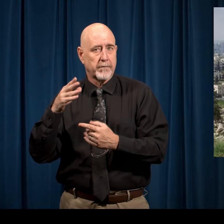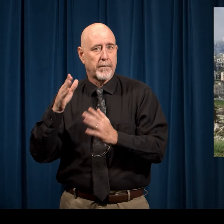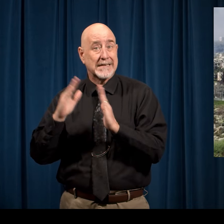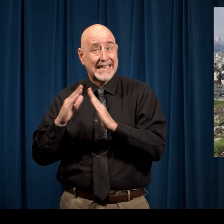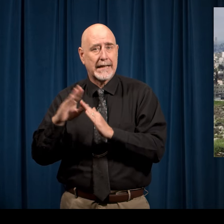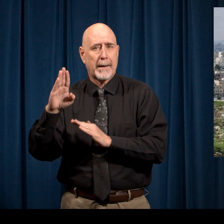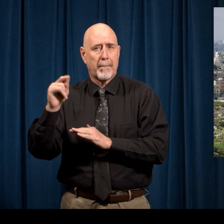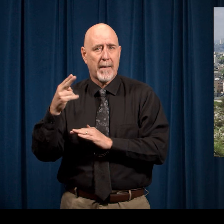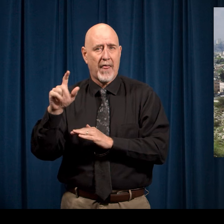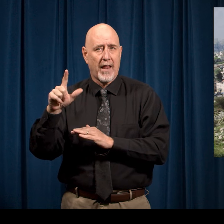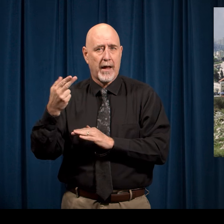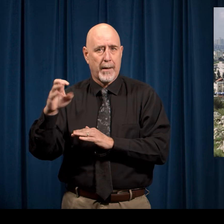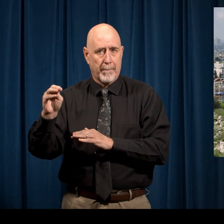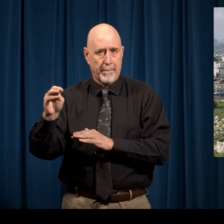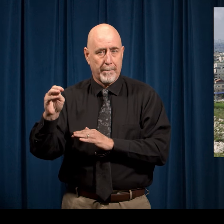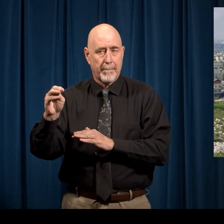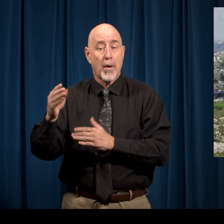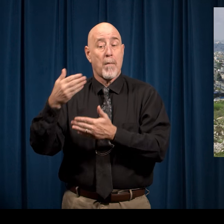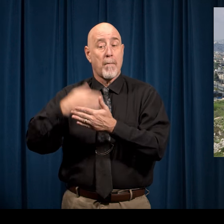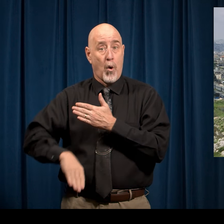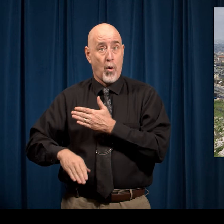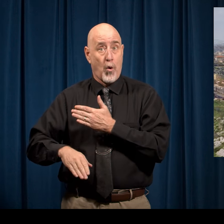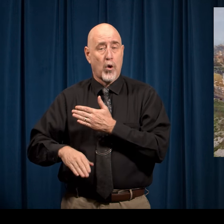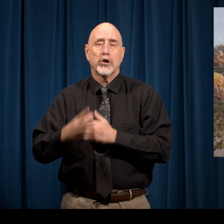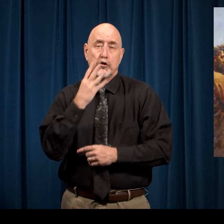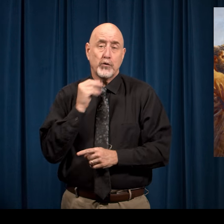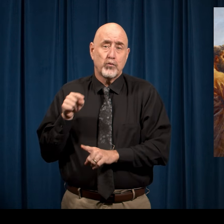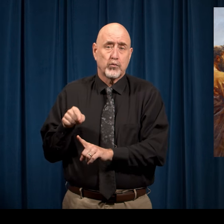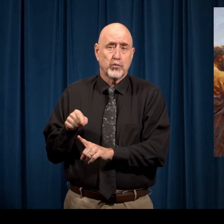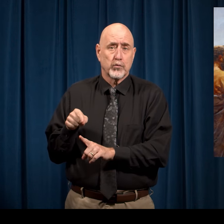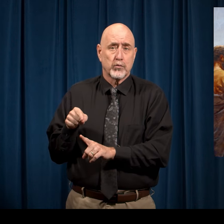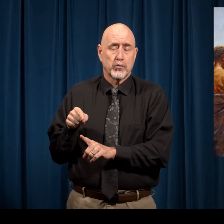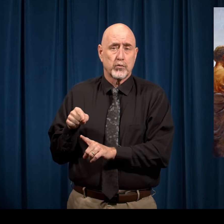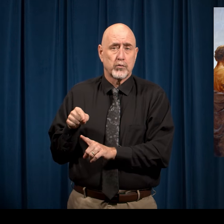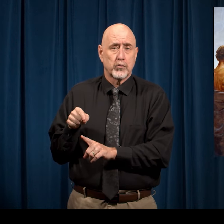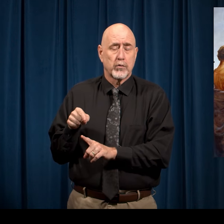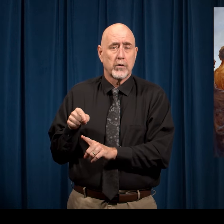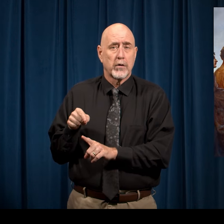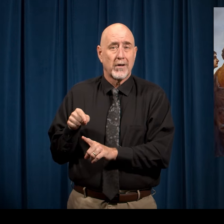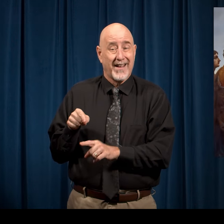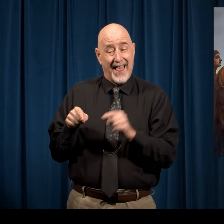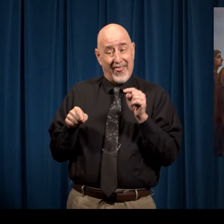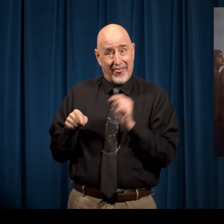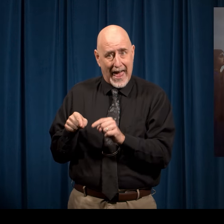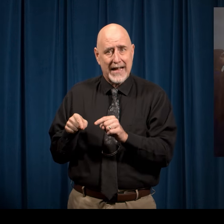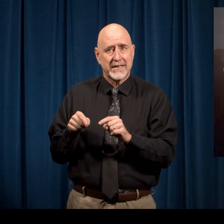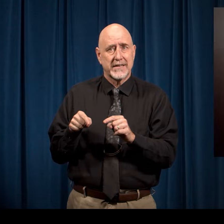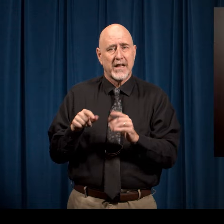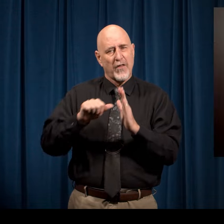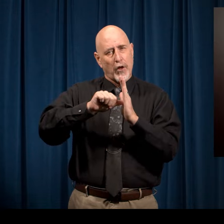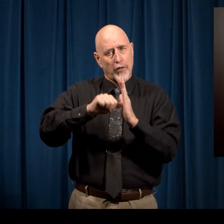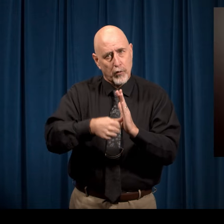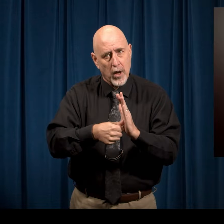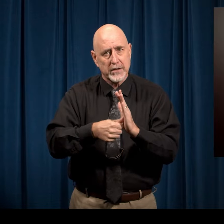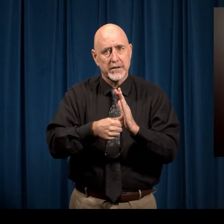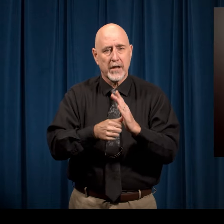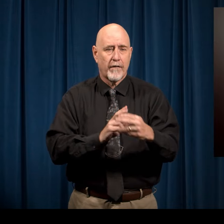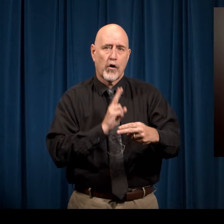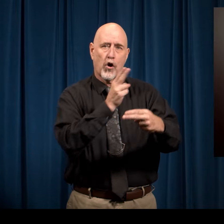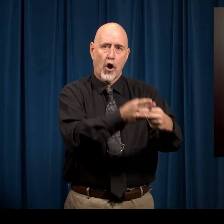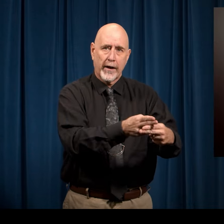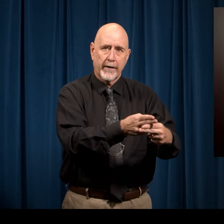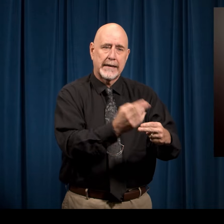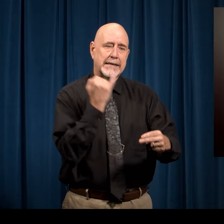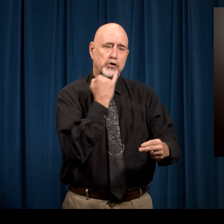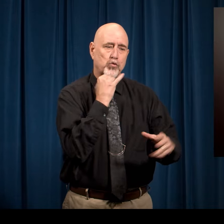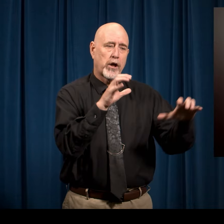in the city of Bethlehem, and Jesus was born a Jew. Now, folks, that is the thrust of God calling